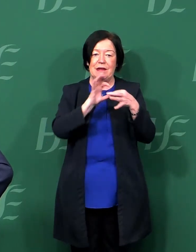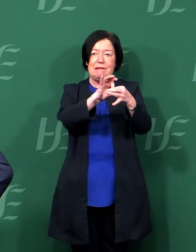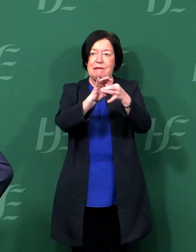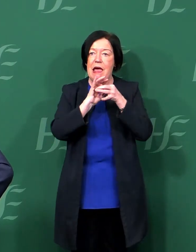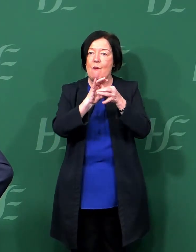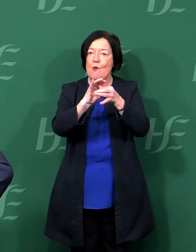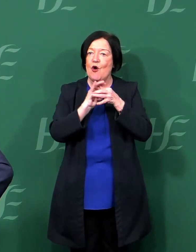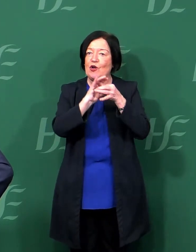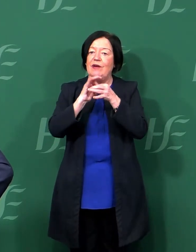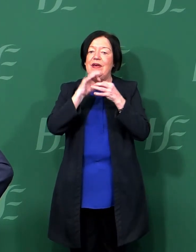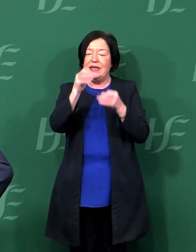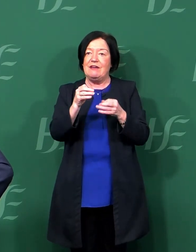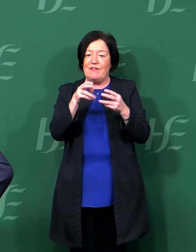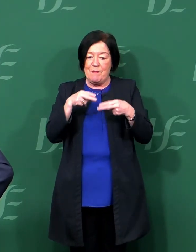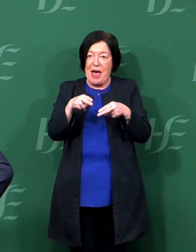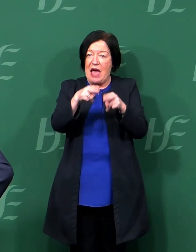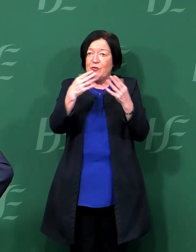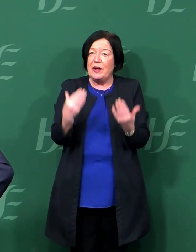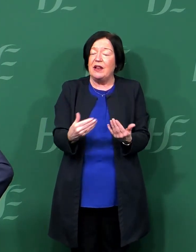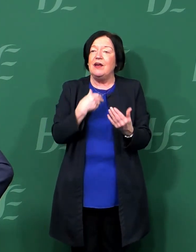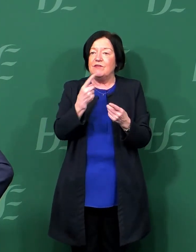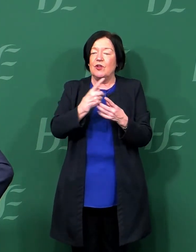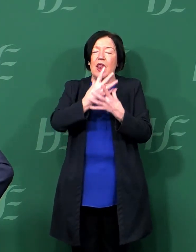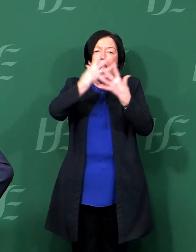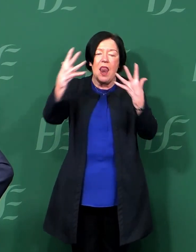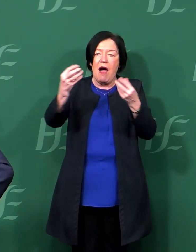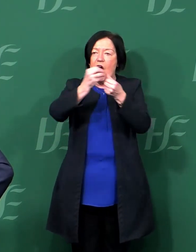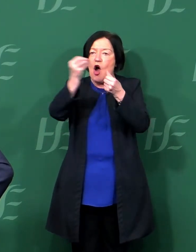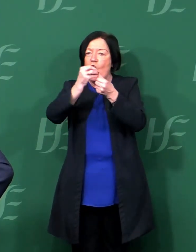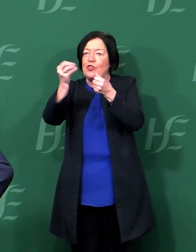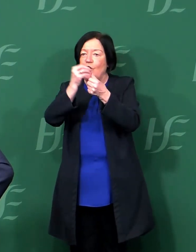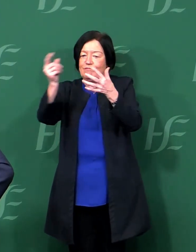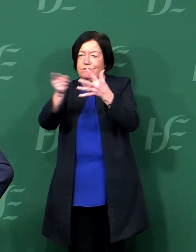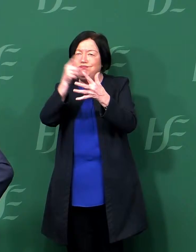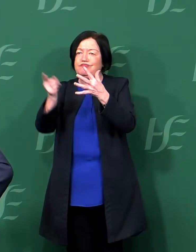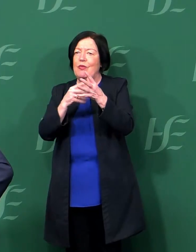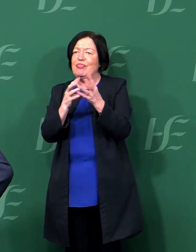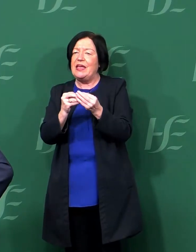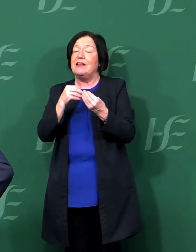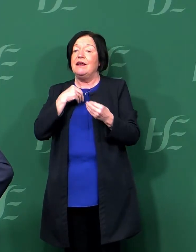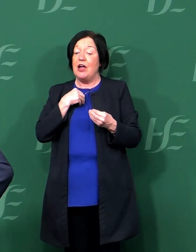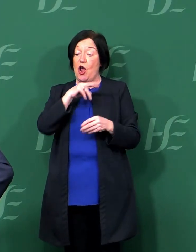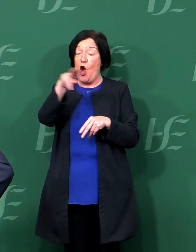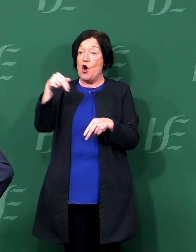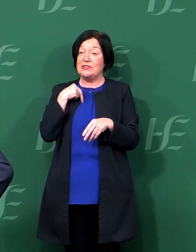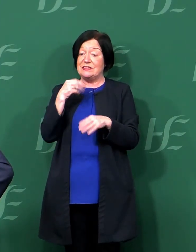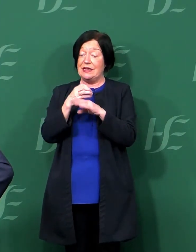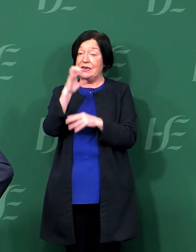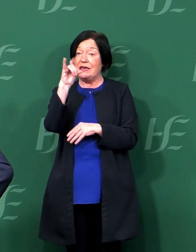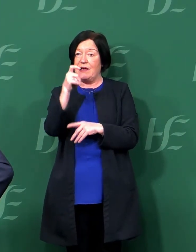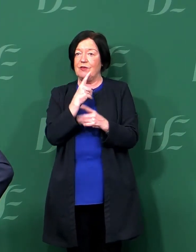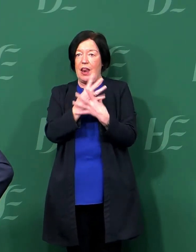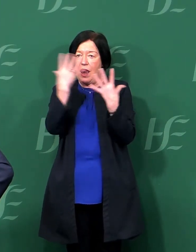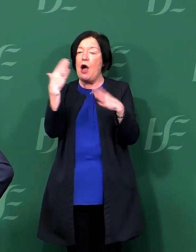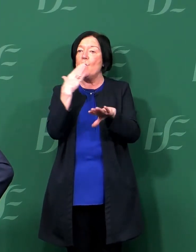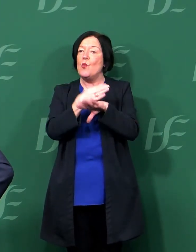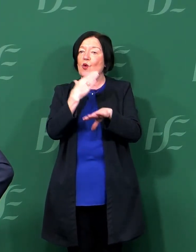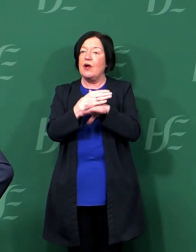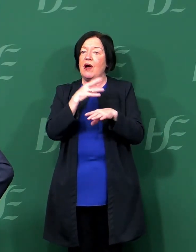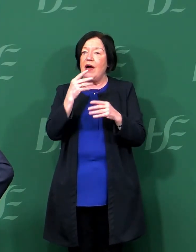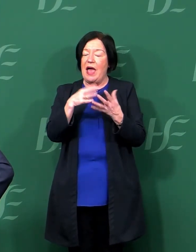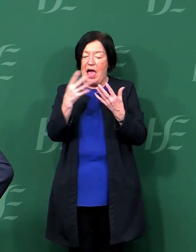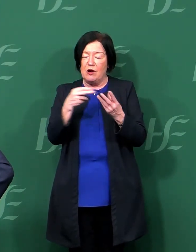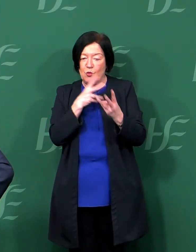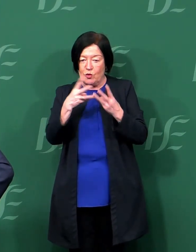now, which give a pathway there. So we've done a lot of other things. And I think for us, in terms of CAMS, we have done a lot of work also on the